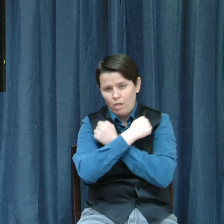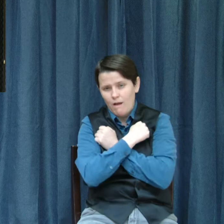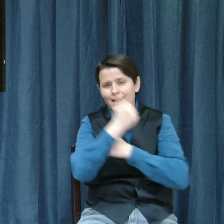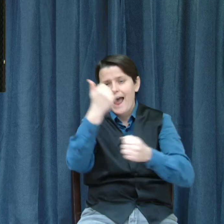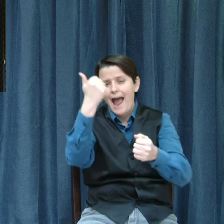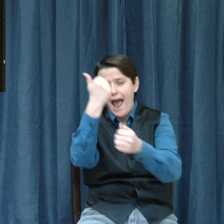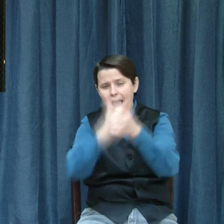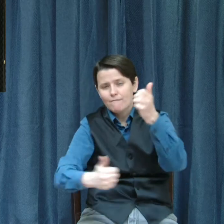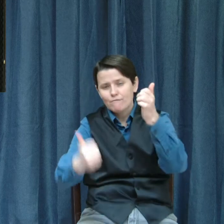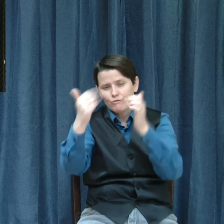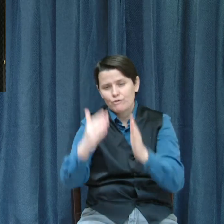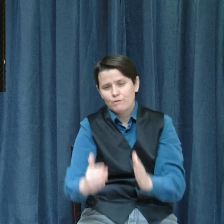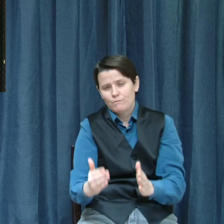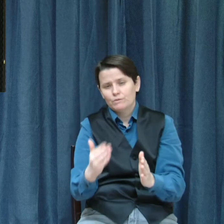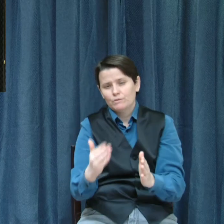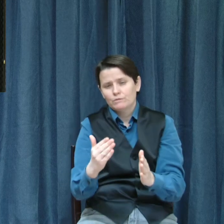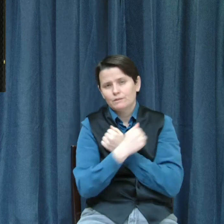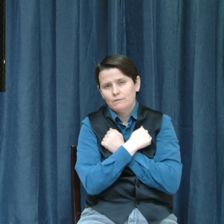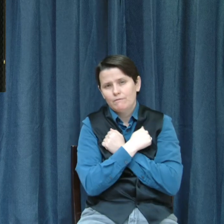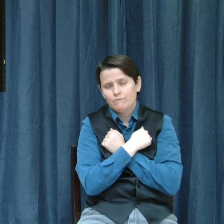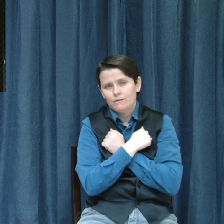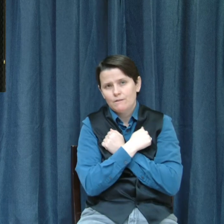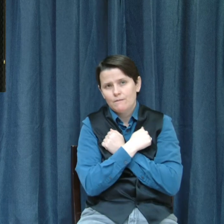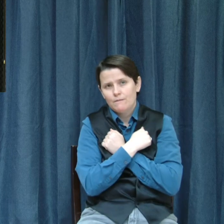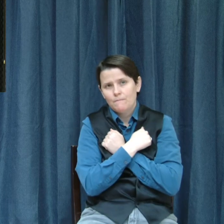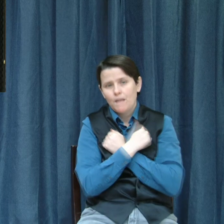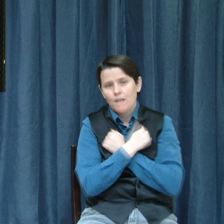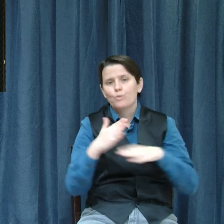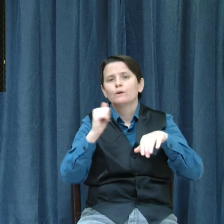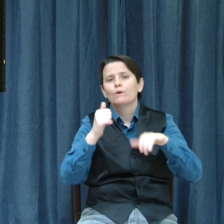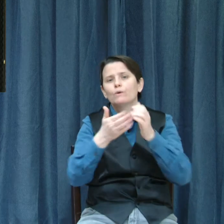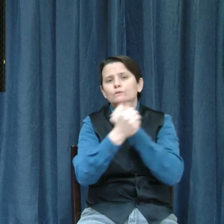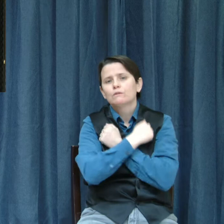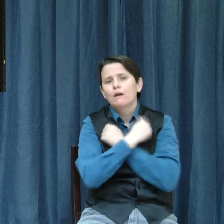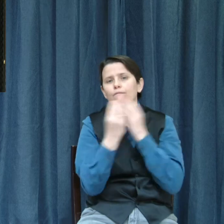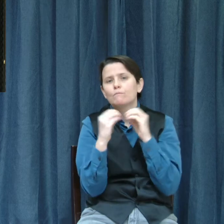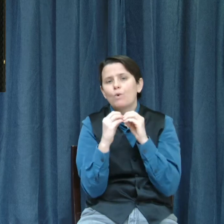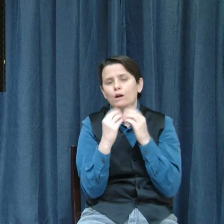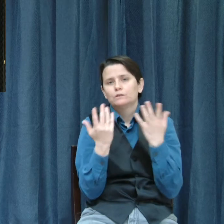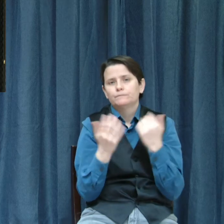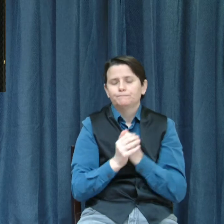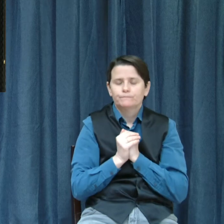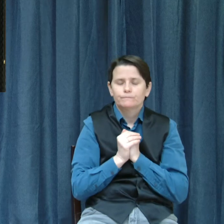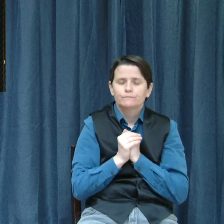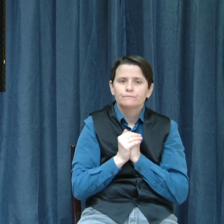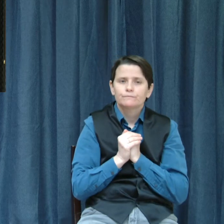being called to love more? What if we're being called